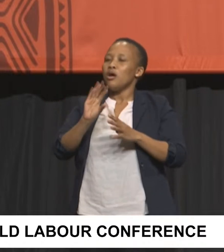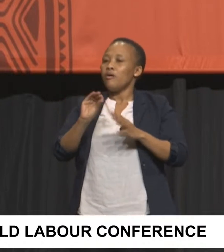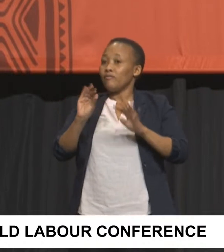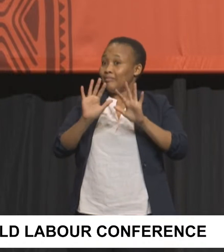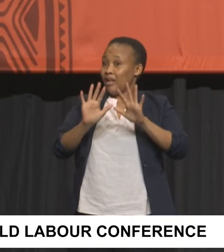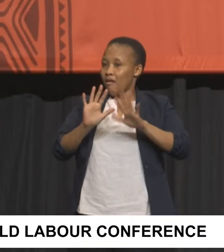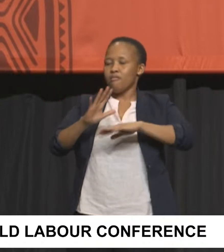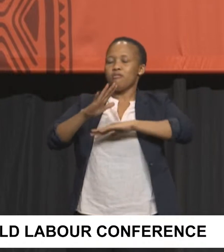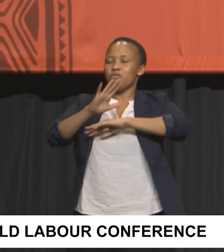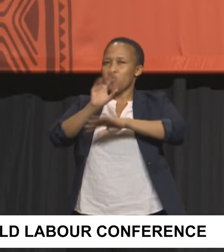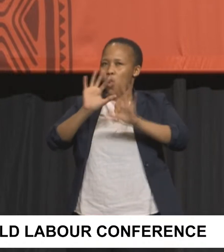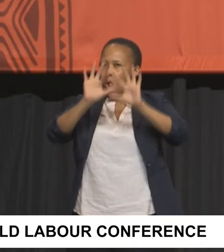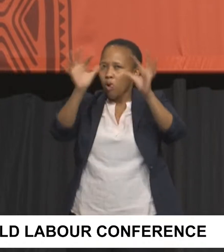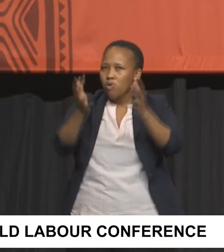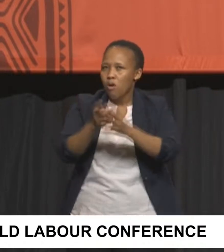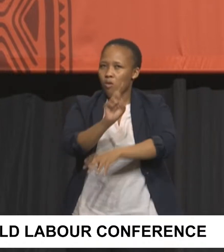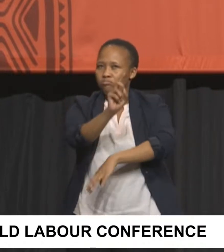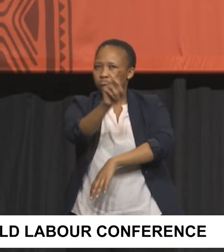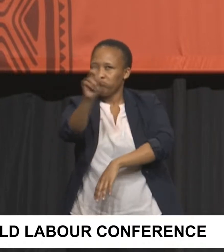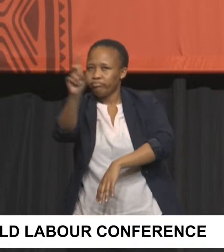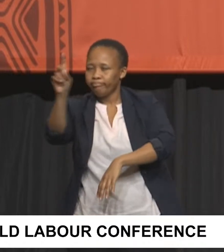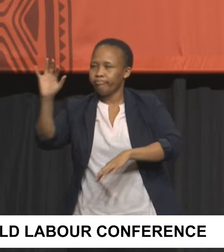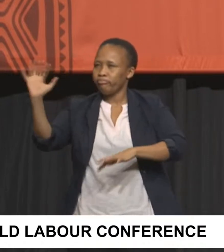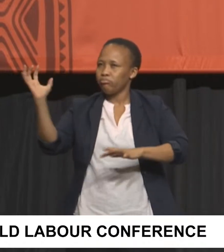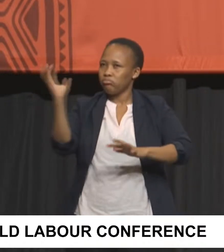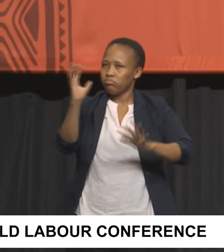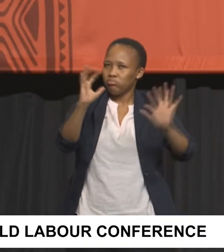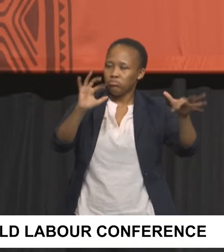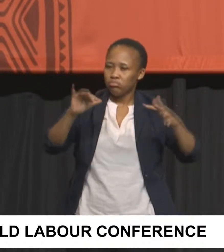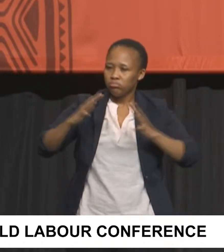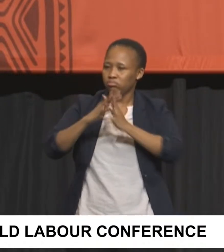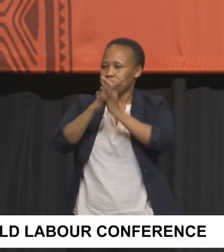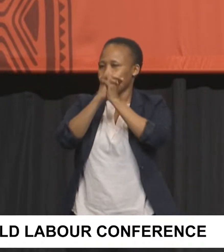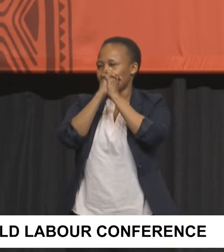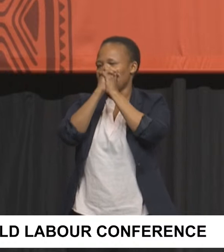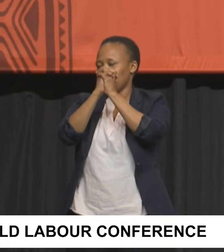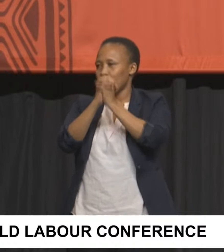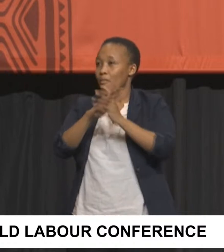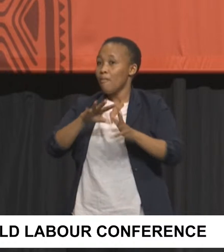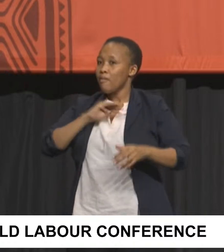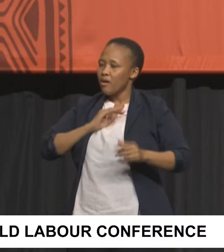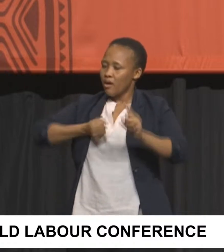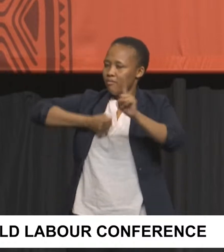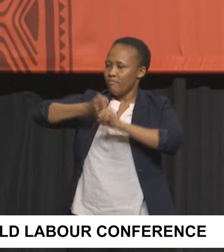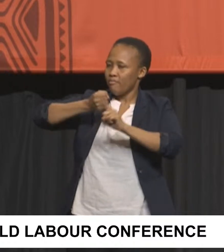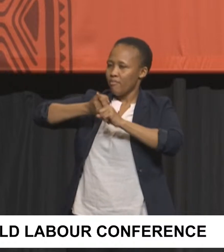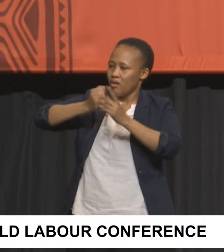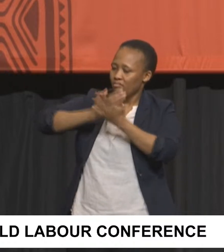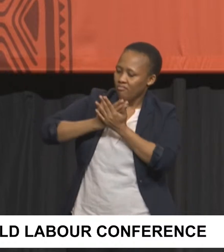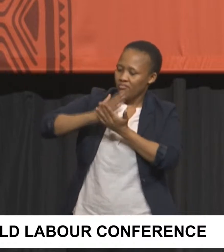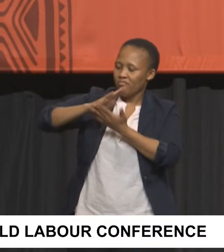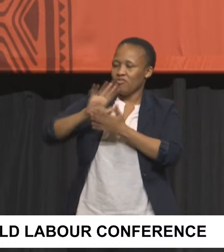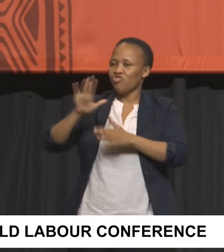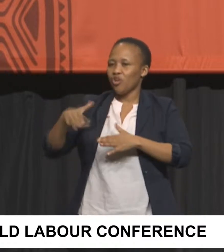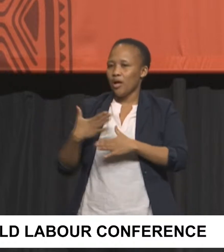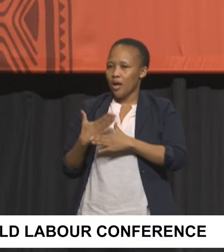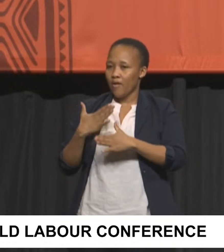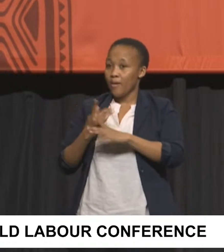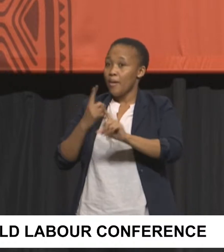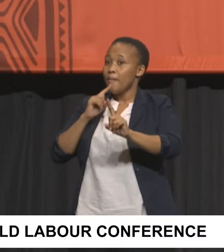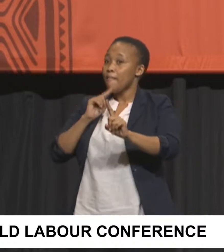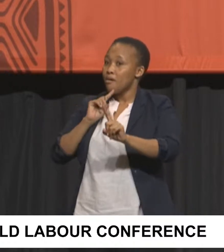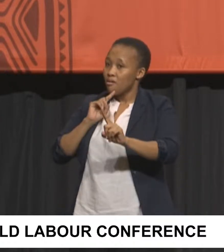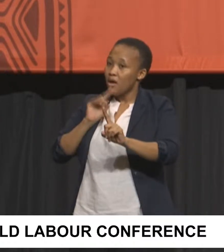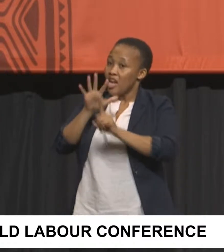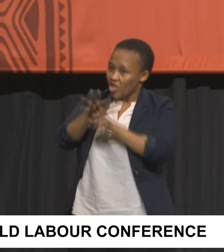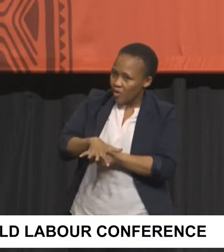globe. They are united, not only in their bid to end child labor and exploitation now, their priorities and